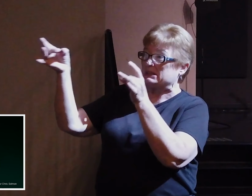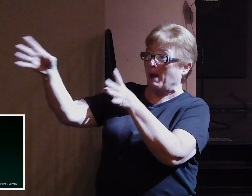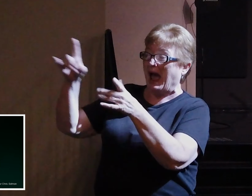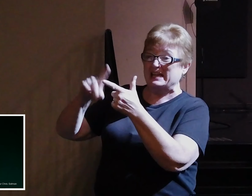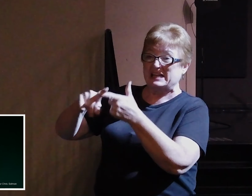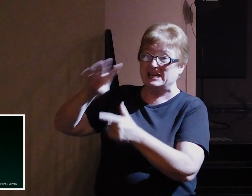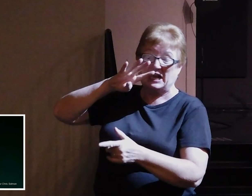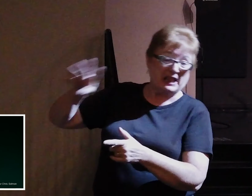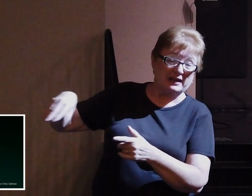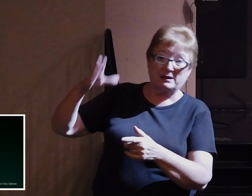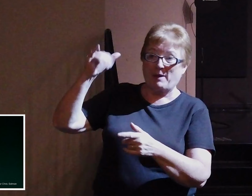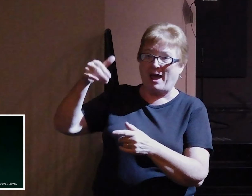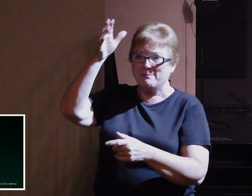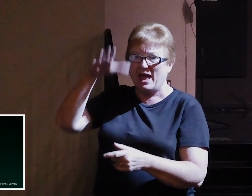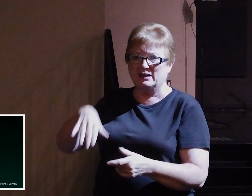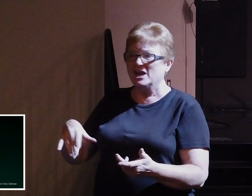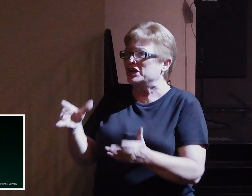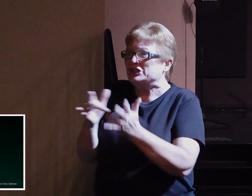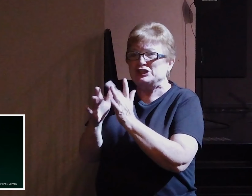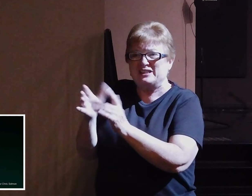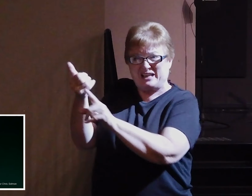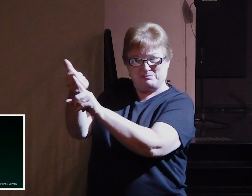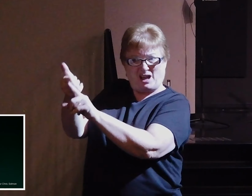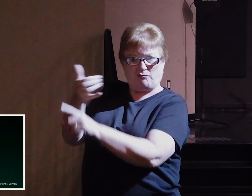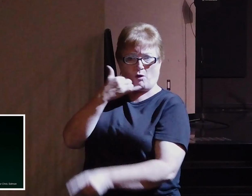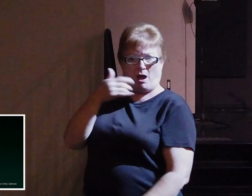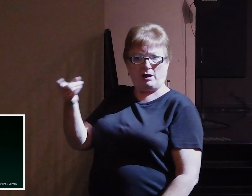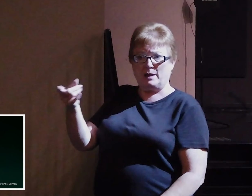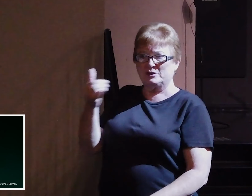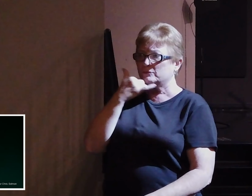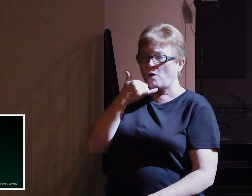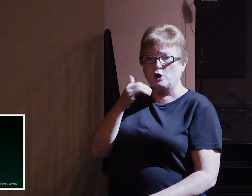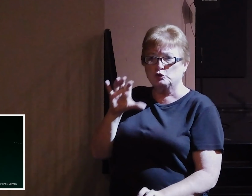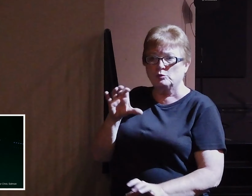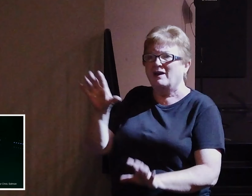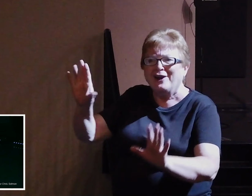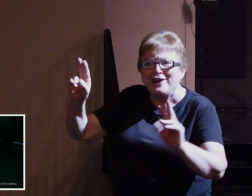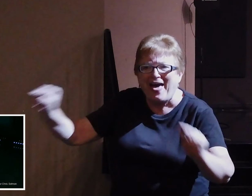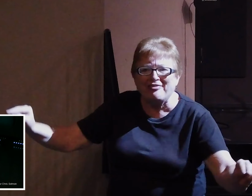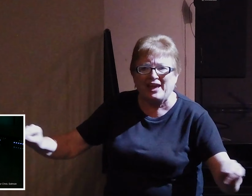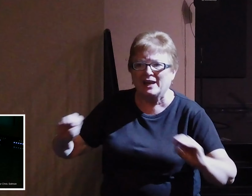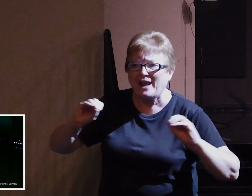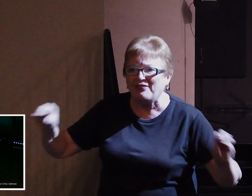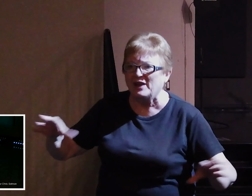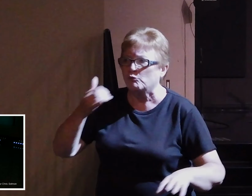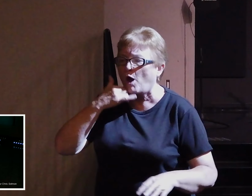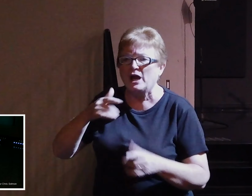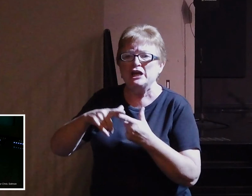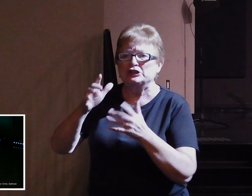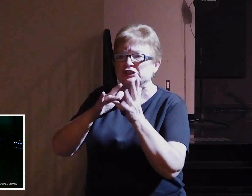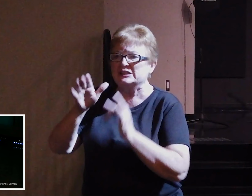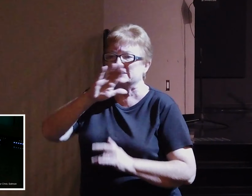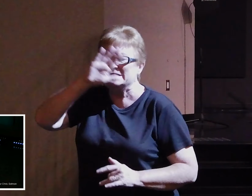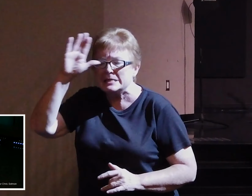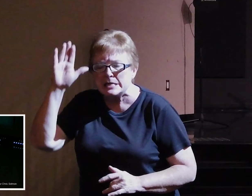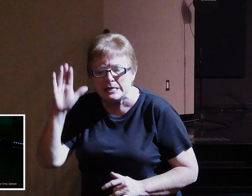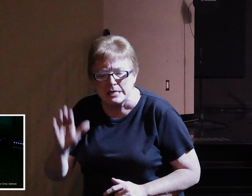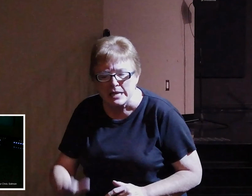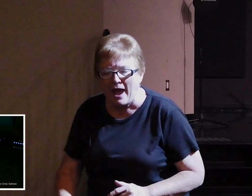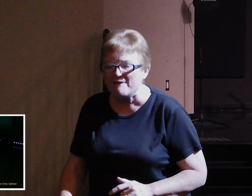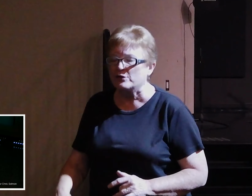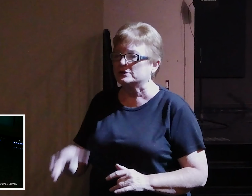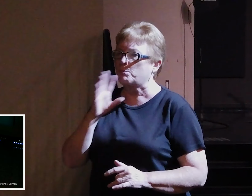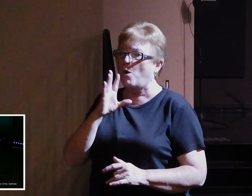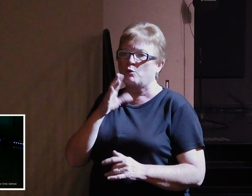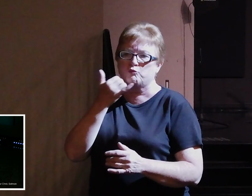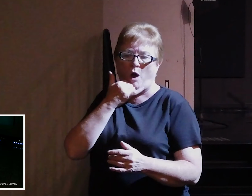Jesus never played a wrong card. He never spoke too loud and too harsh at the wrong time. Never spoke too soft at the wrong